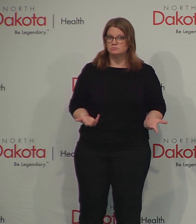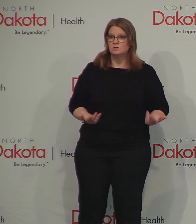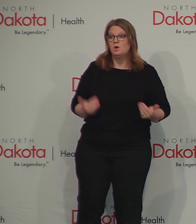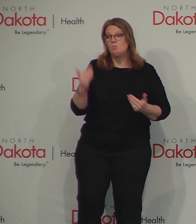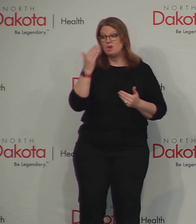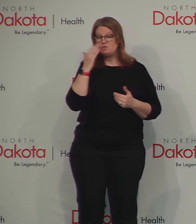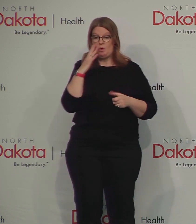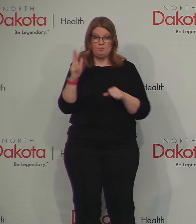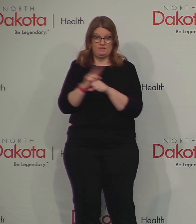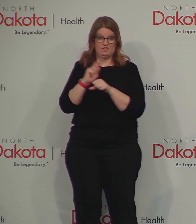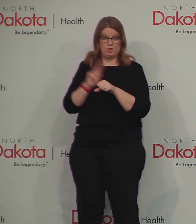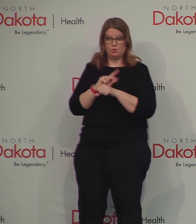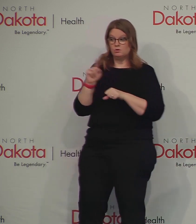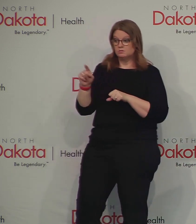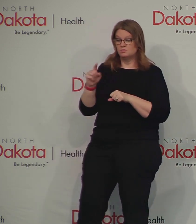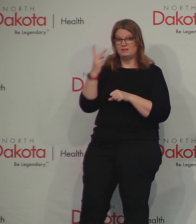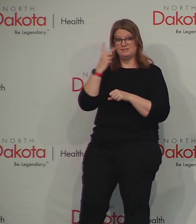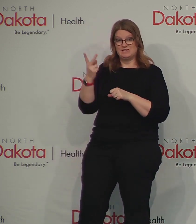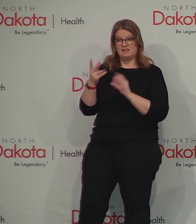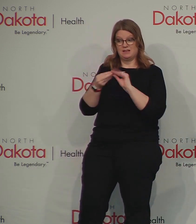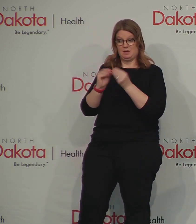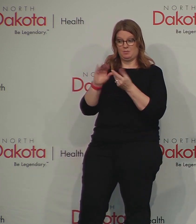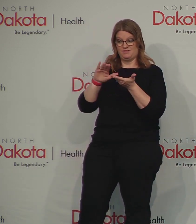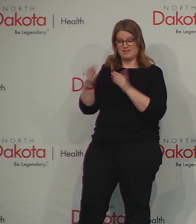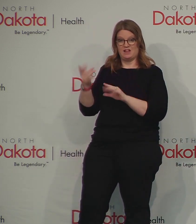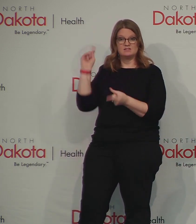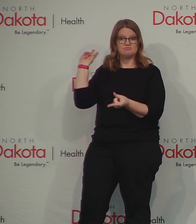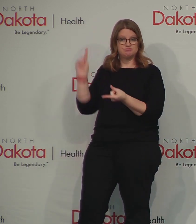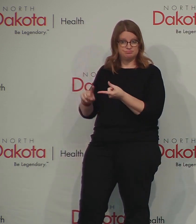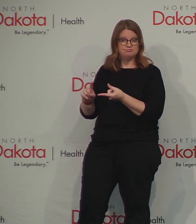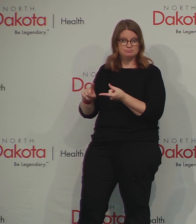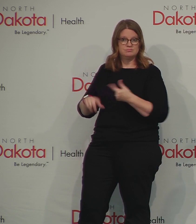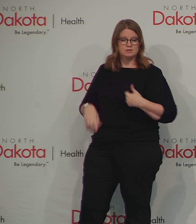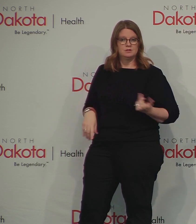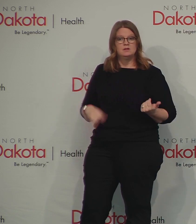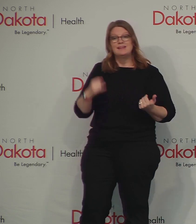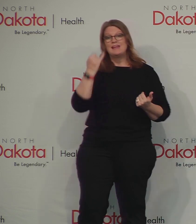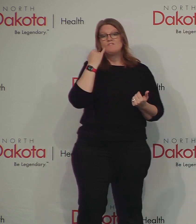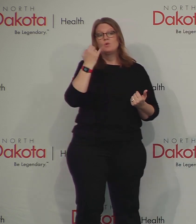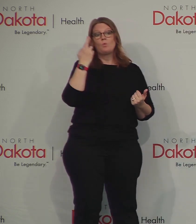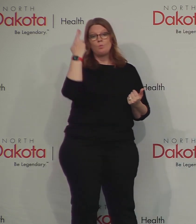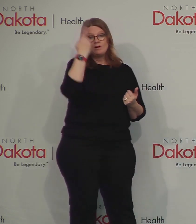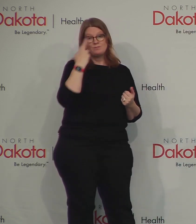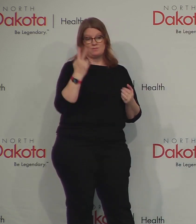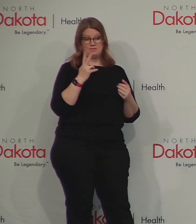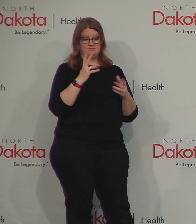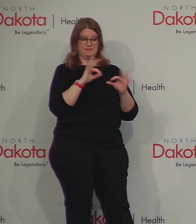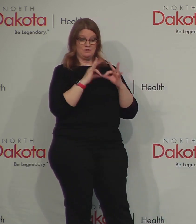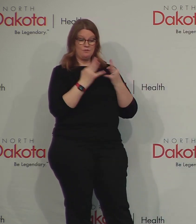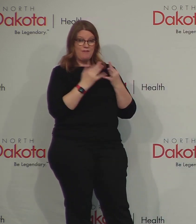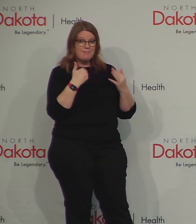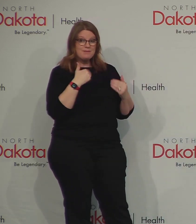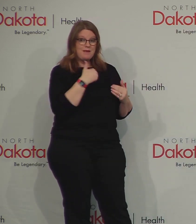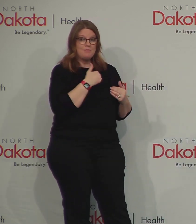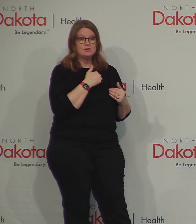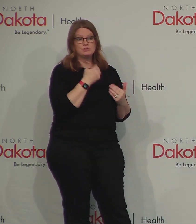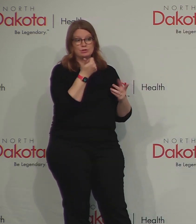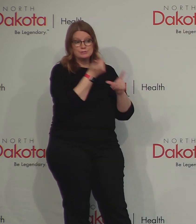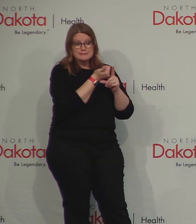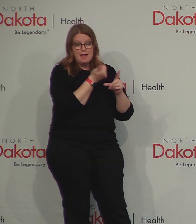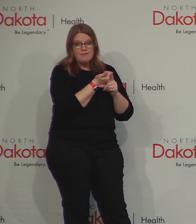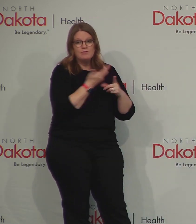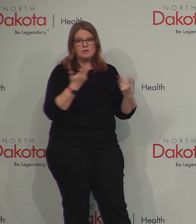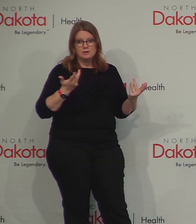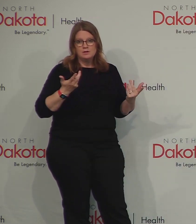used, we've seen a drop in mortality. And again, if you are wondering about family members or yourself, again, a lot